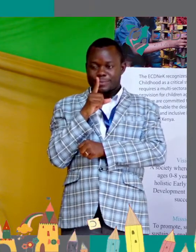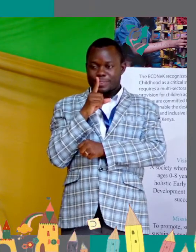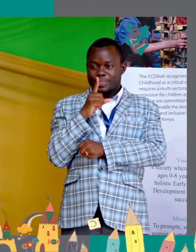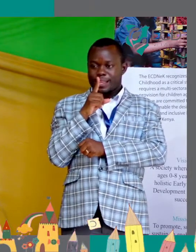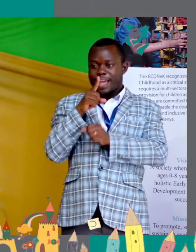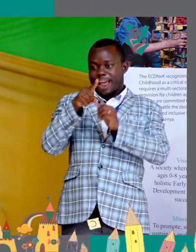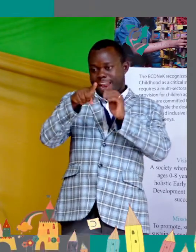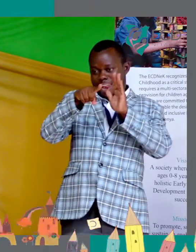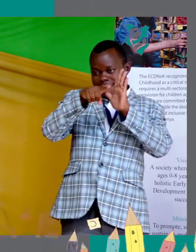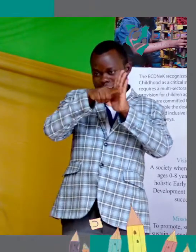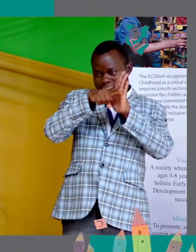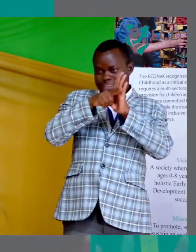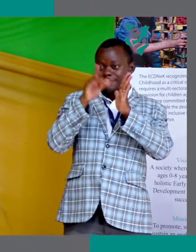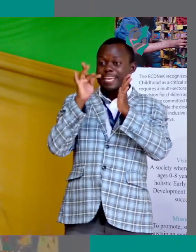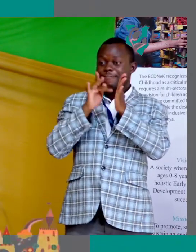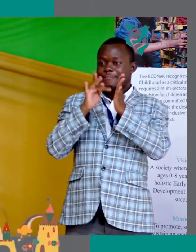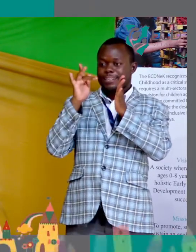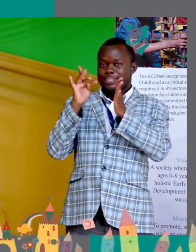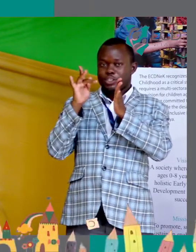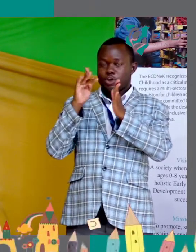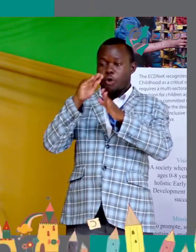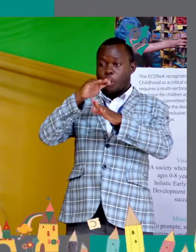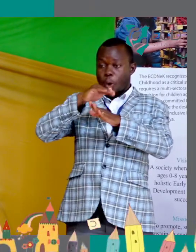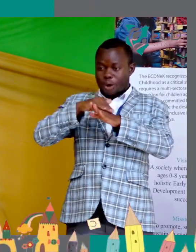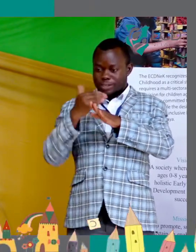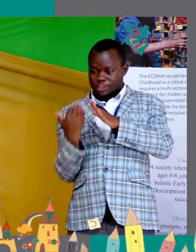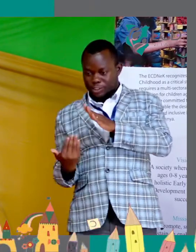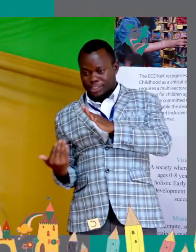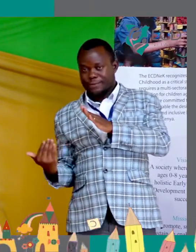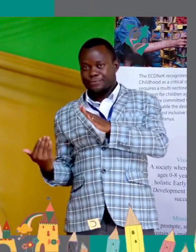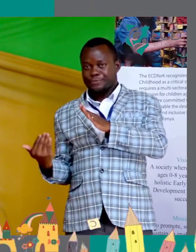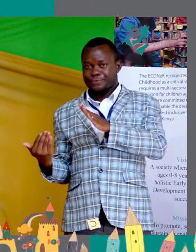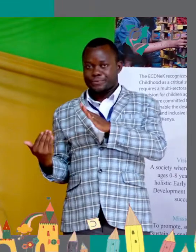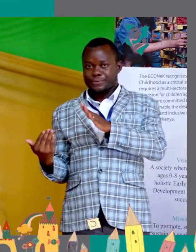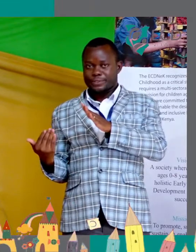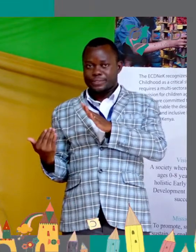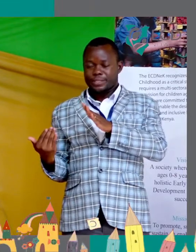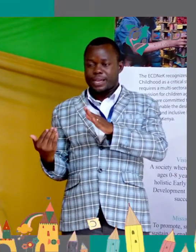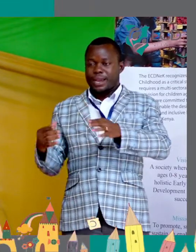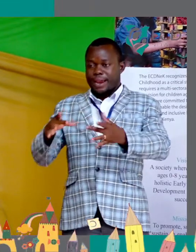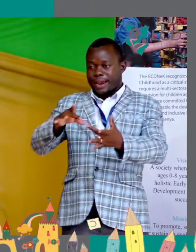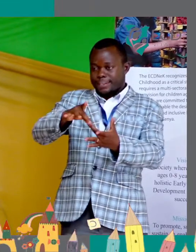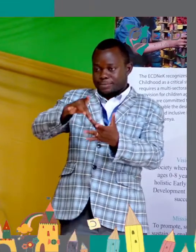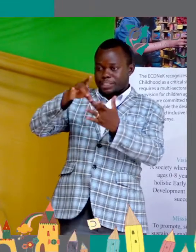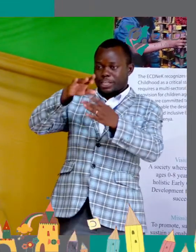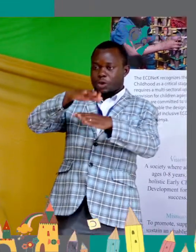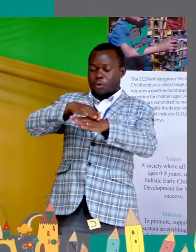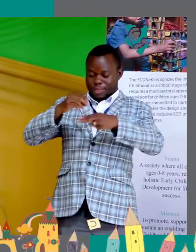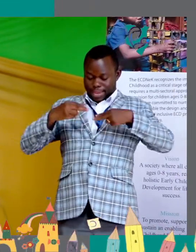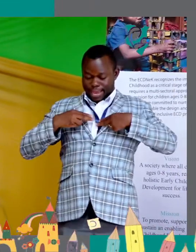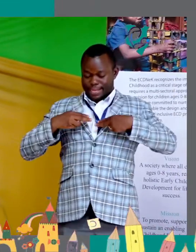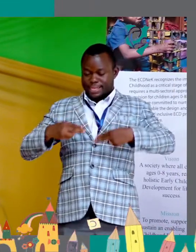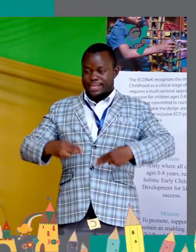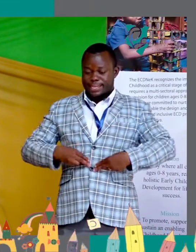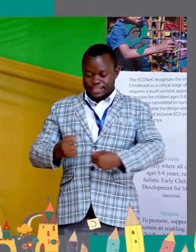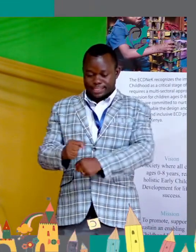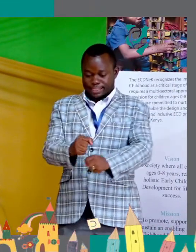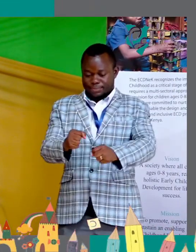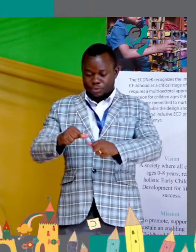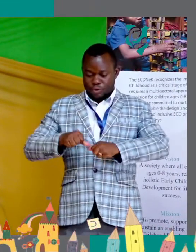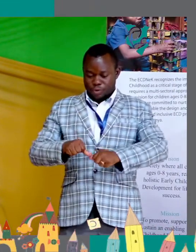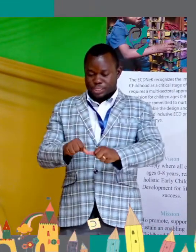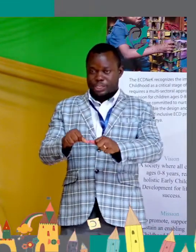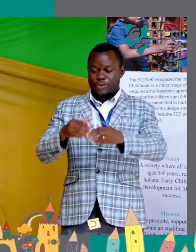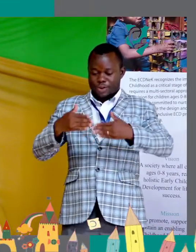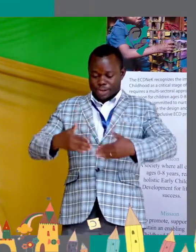negative effects, a major impact on the capacity of the health system to continue with